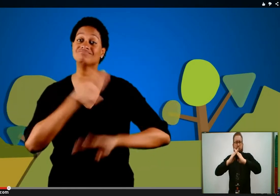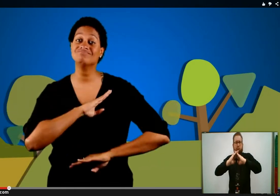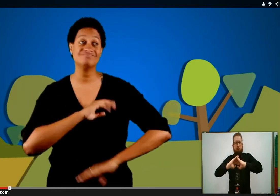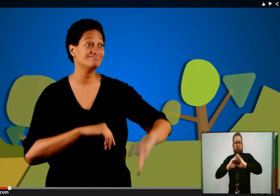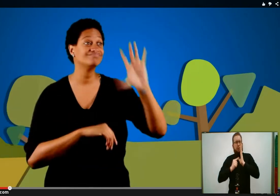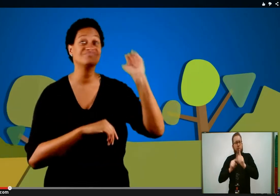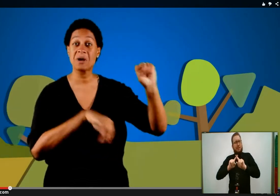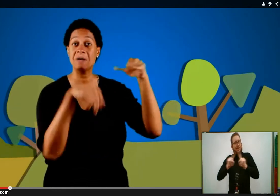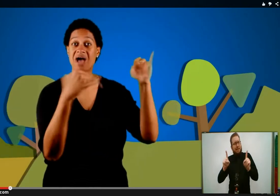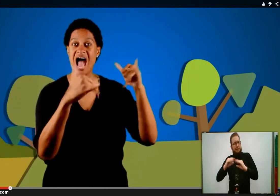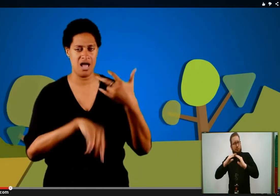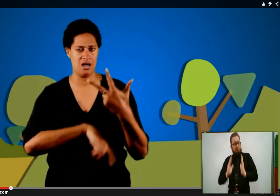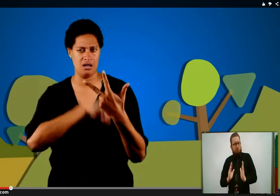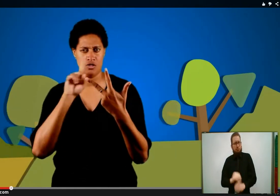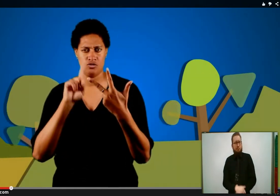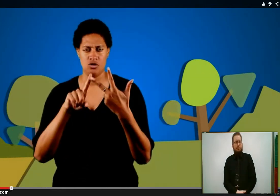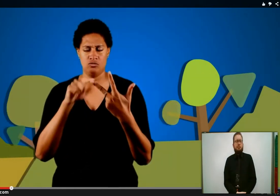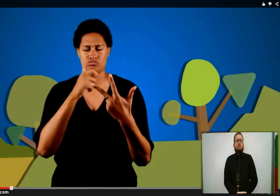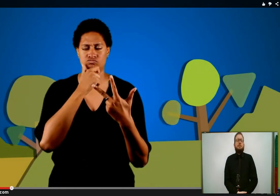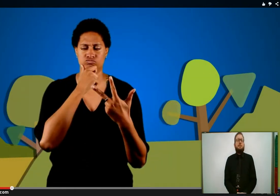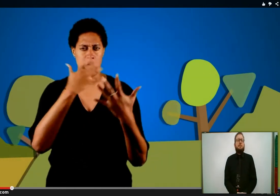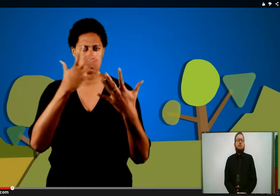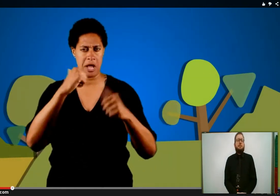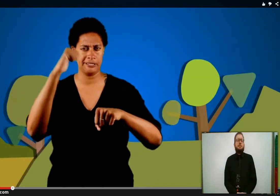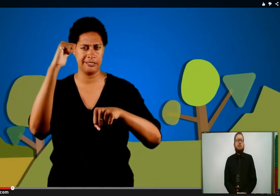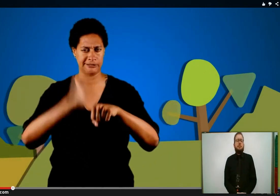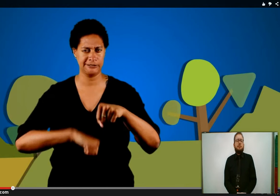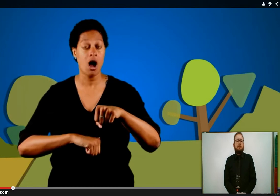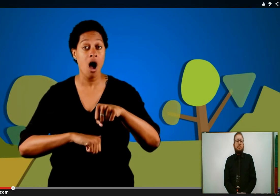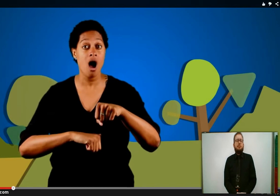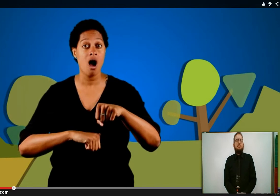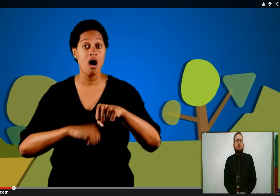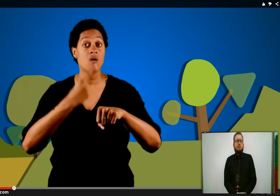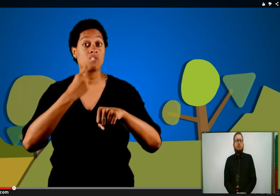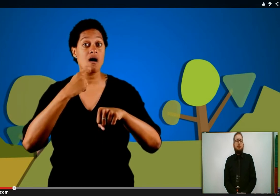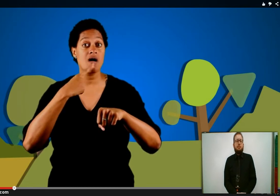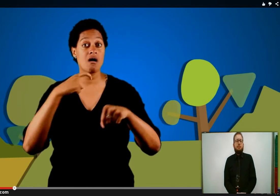See how the tree, how she uses her hands like that? It's different to show the house.